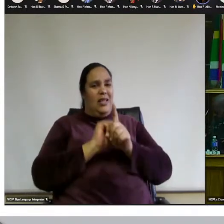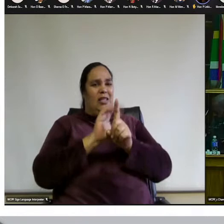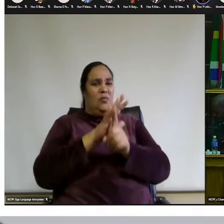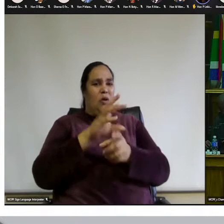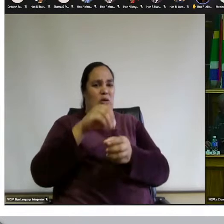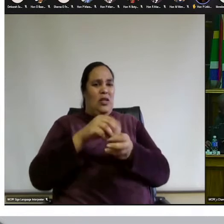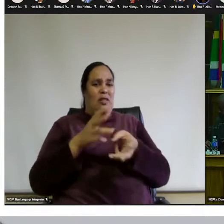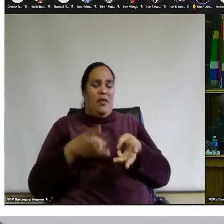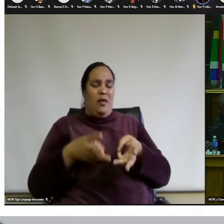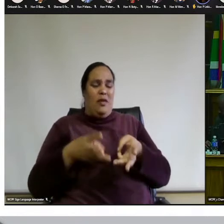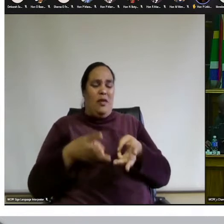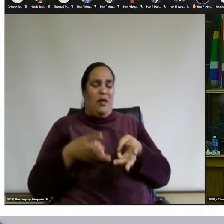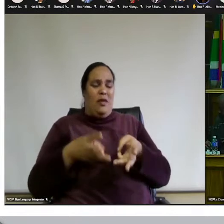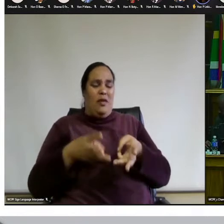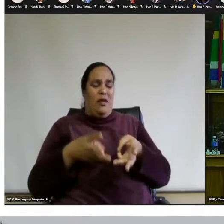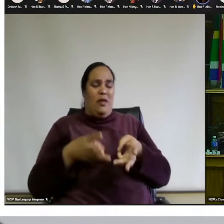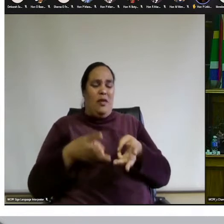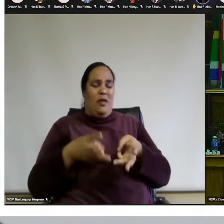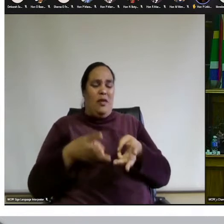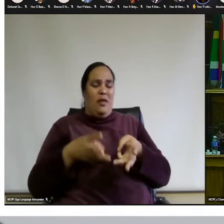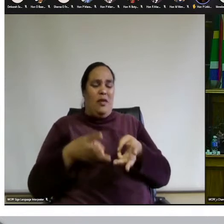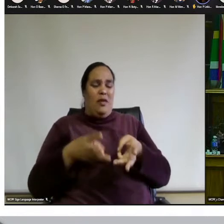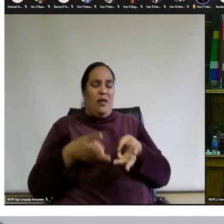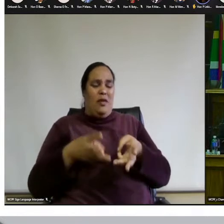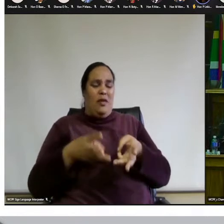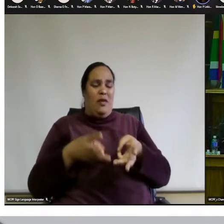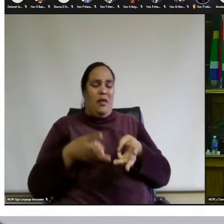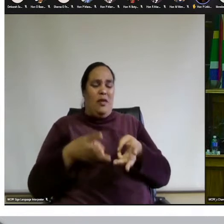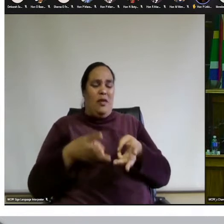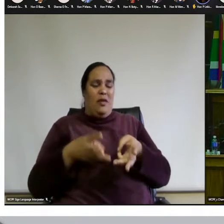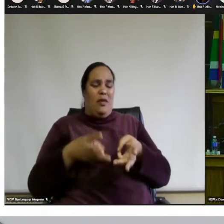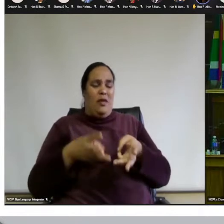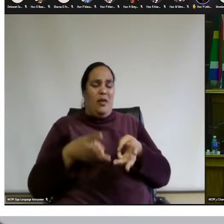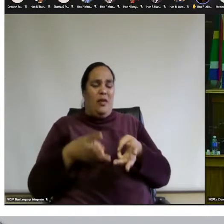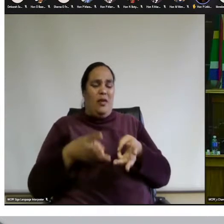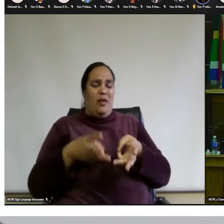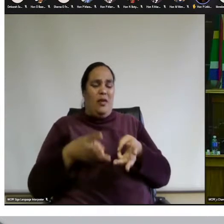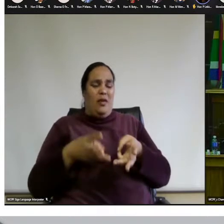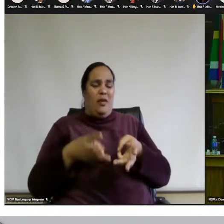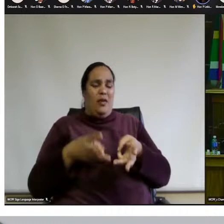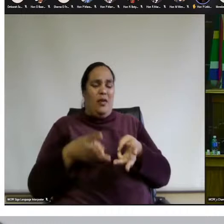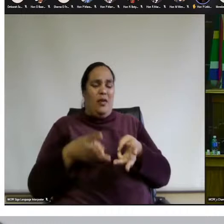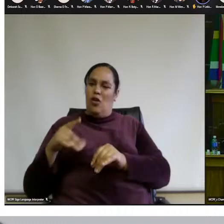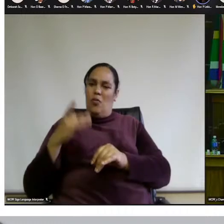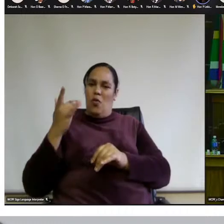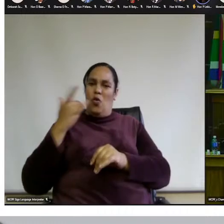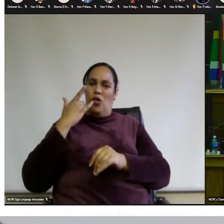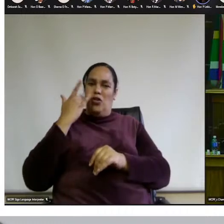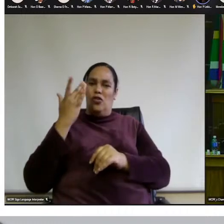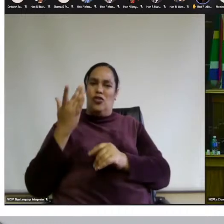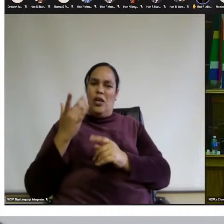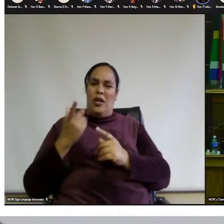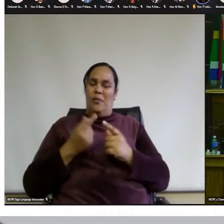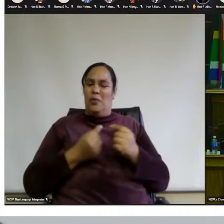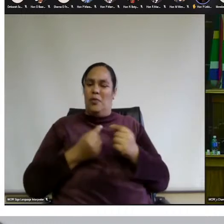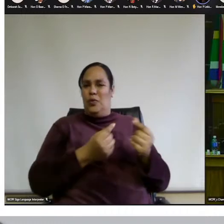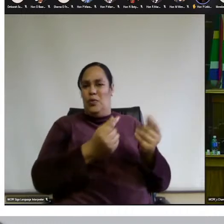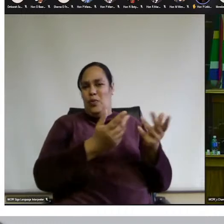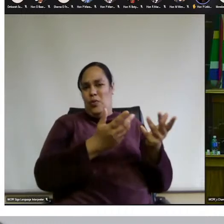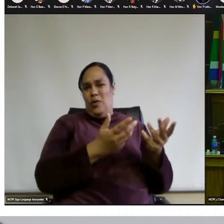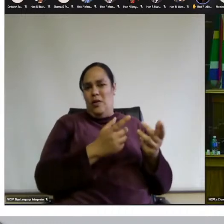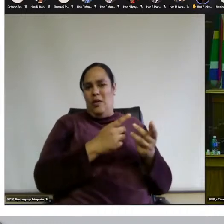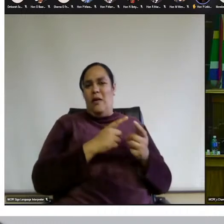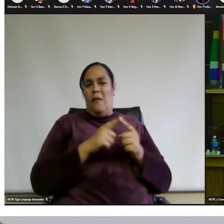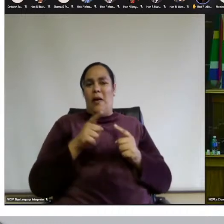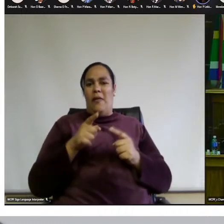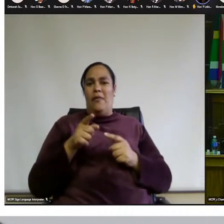manner. At least we would have thought this particular complaint would have the shame to rather hide